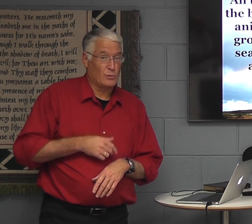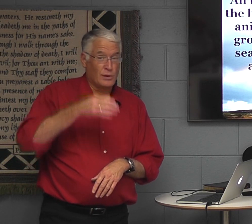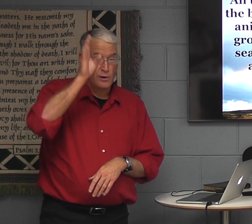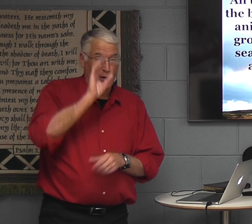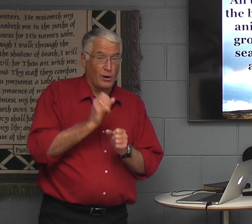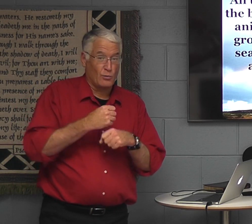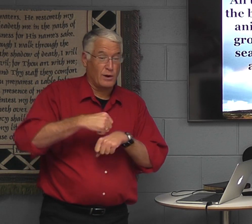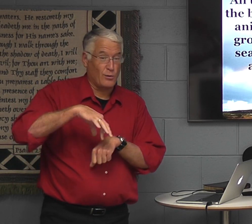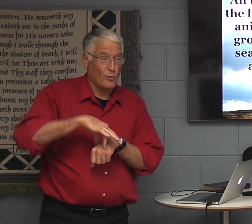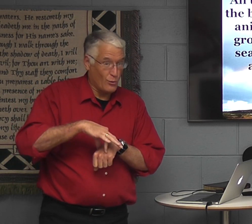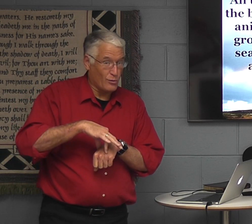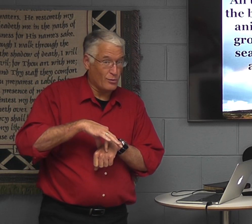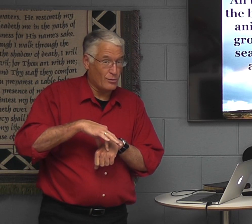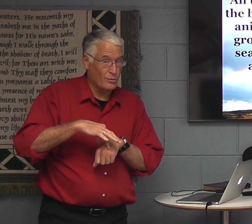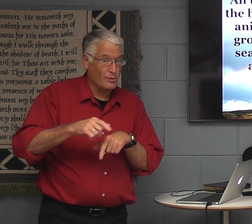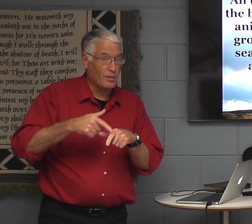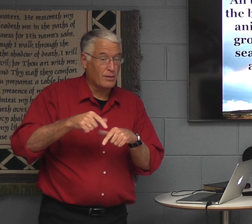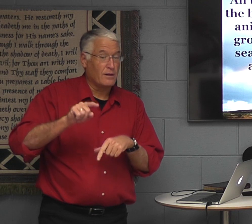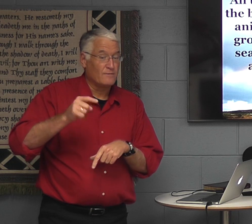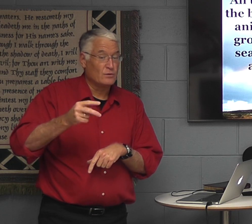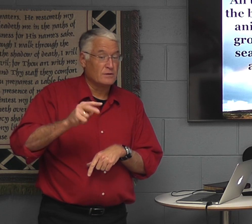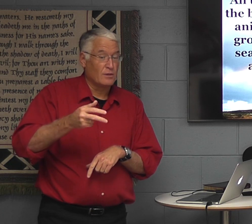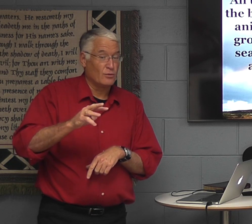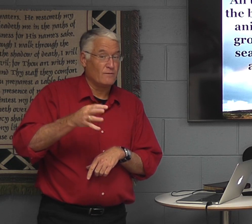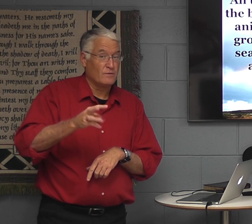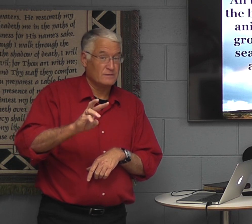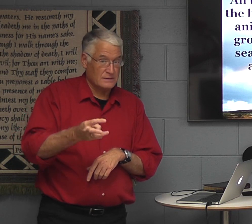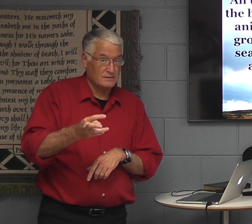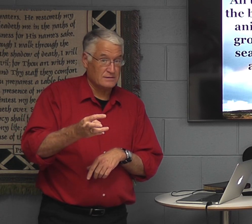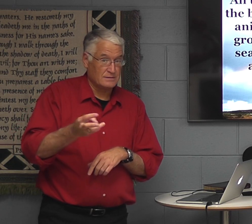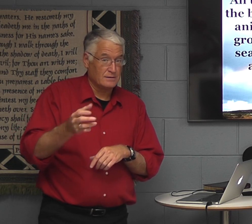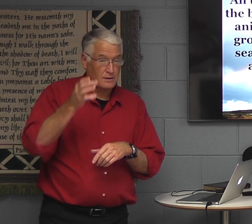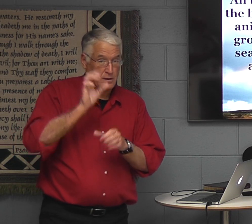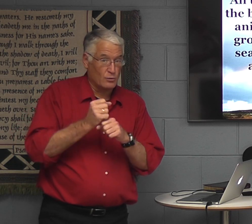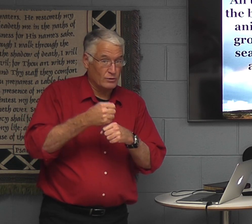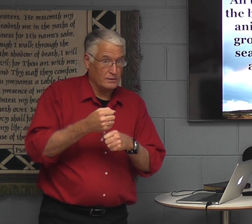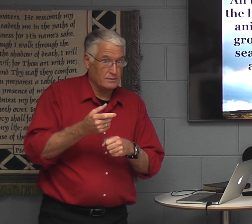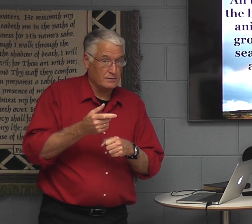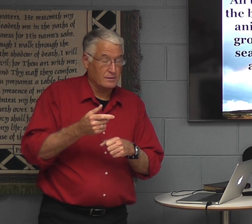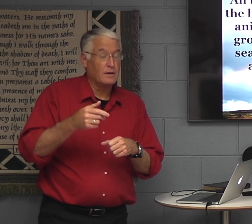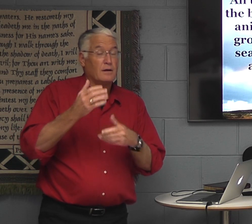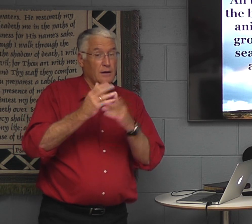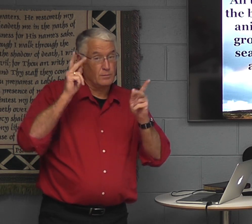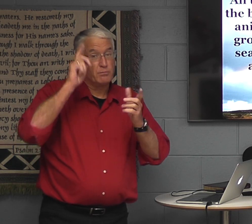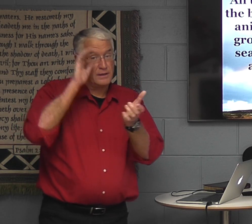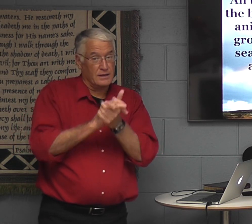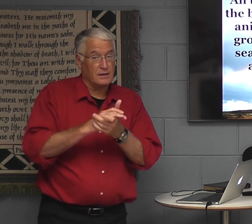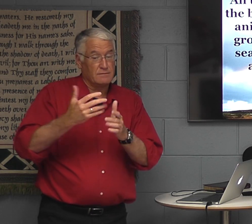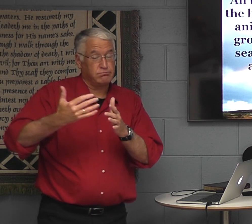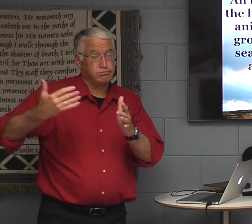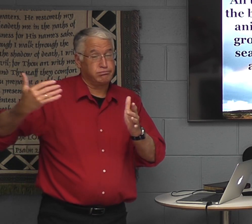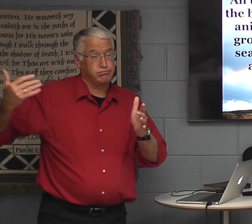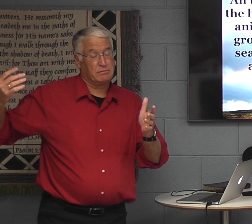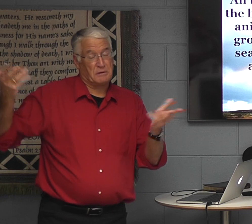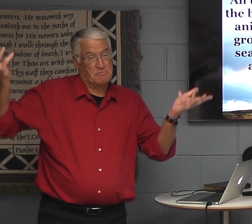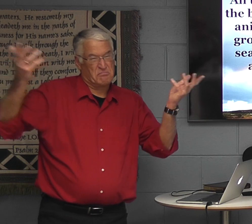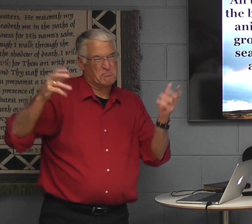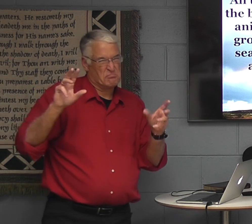Were there dinosaurs before Adam and Eve? No. He created the earth and then he created people. People